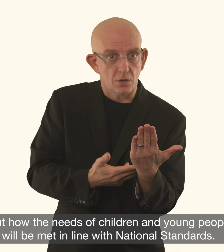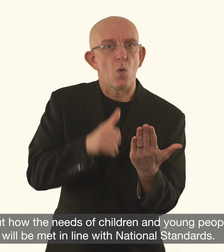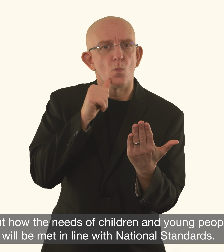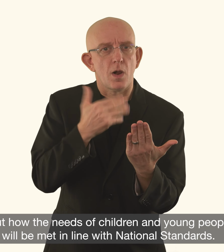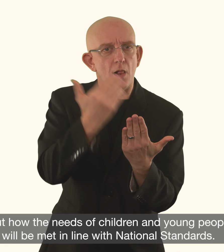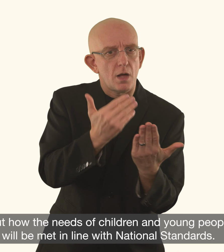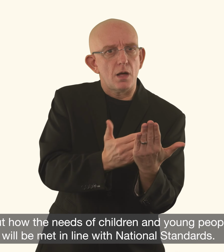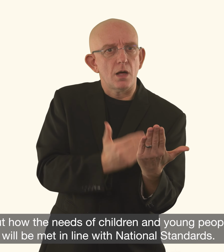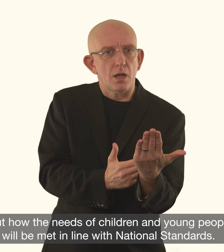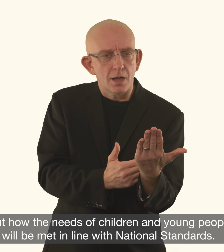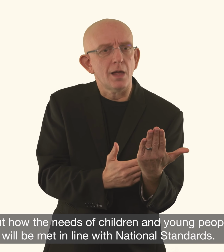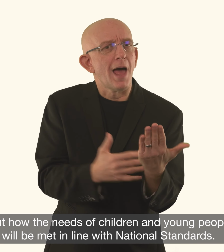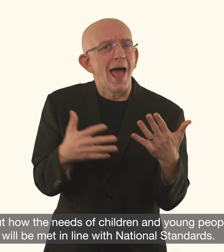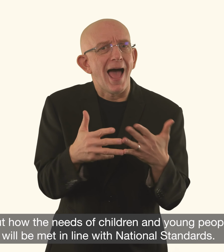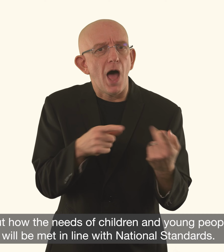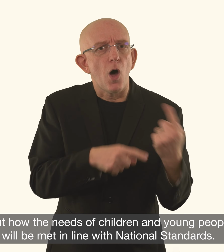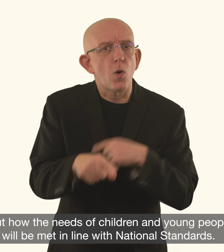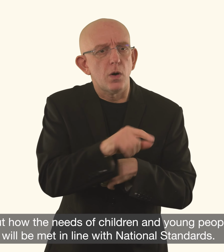area will be met in line with national standards.